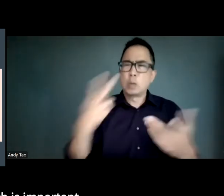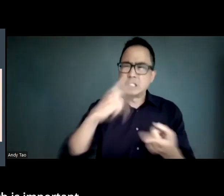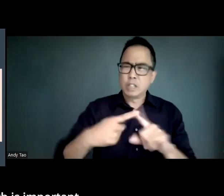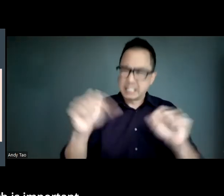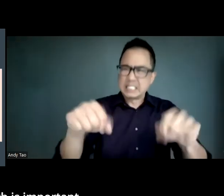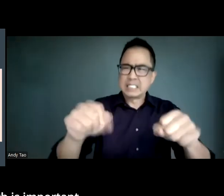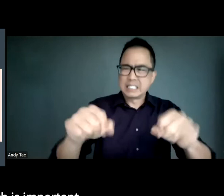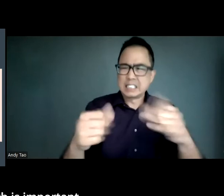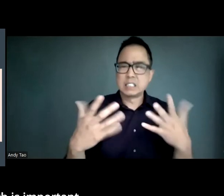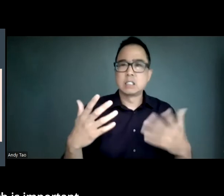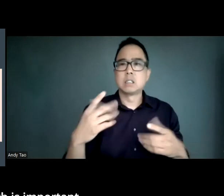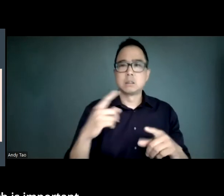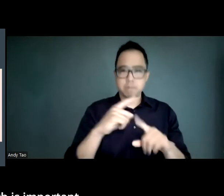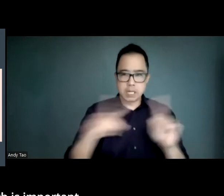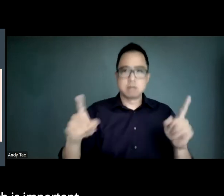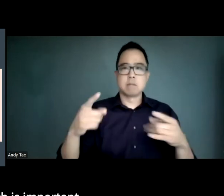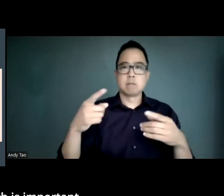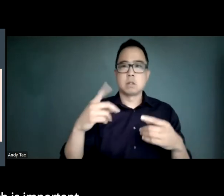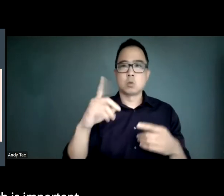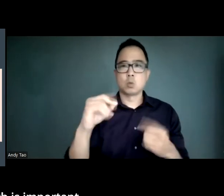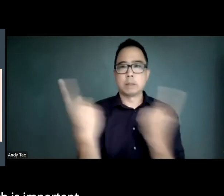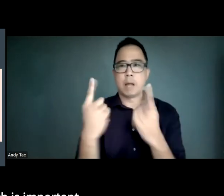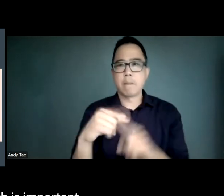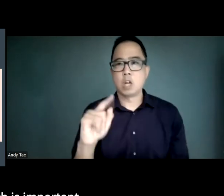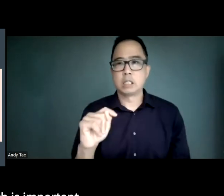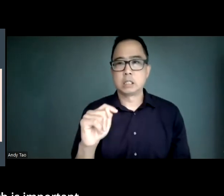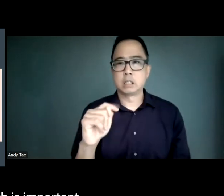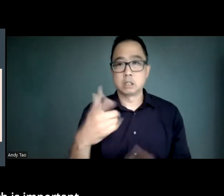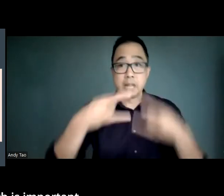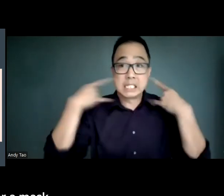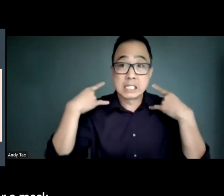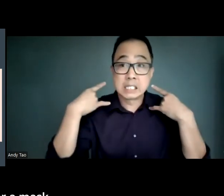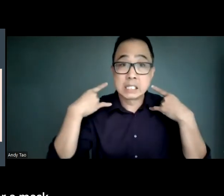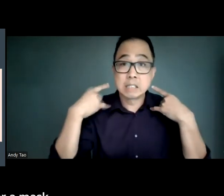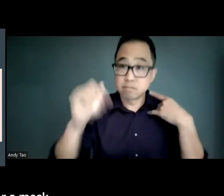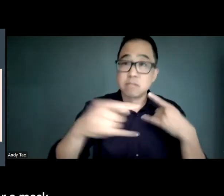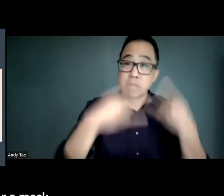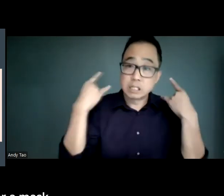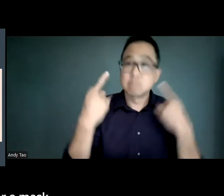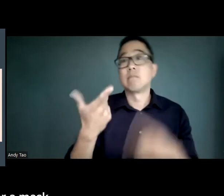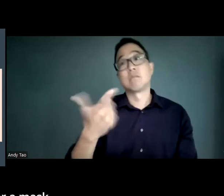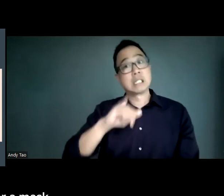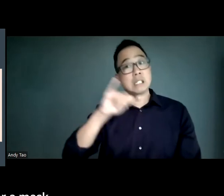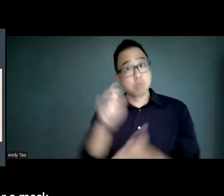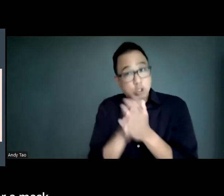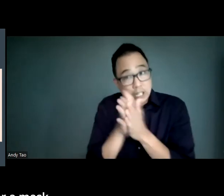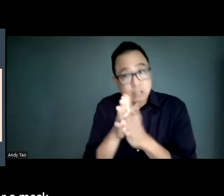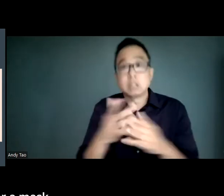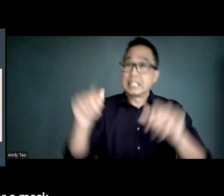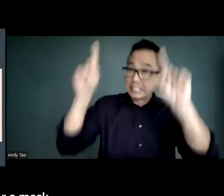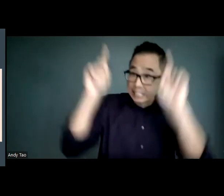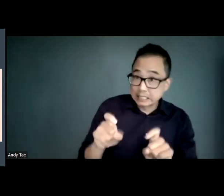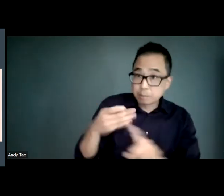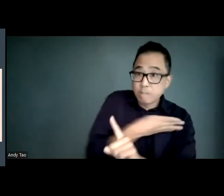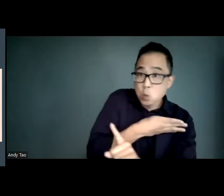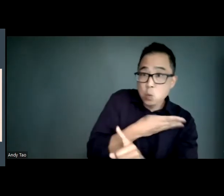to think things over. For the sake of your mental health, seeing friends is important. But you can do something to